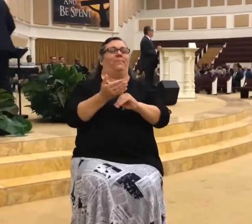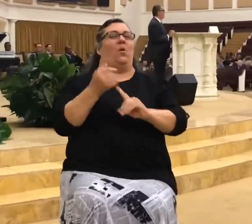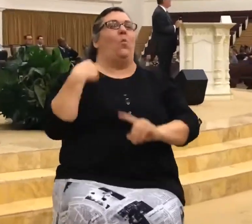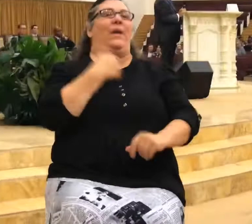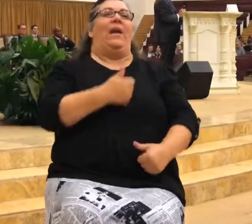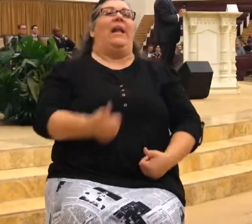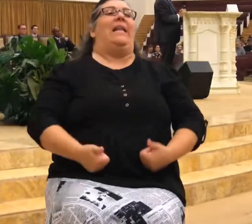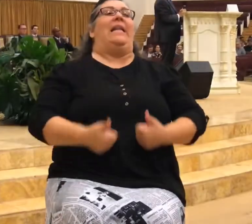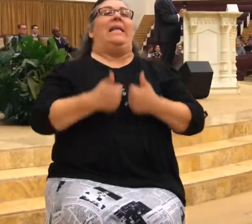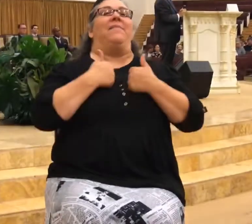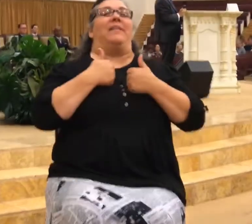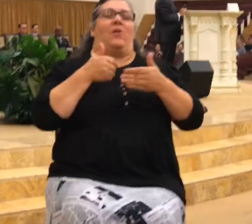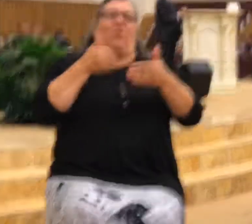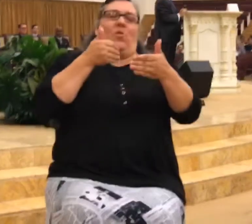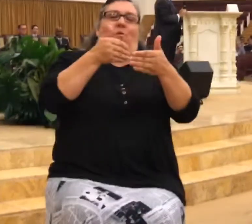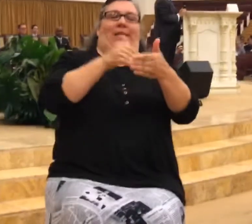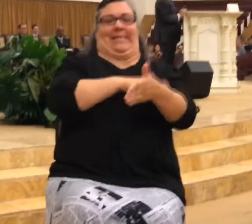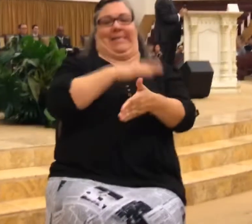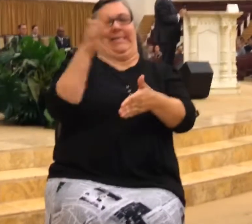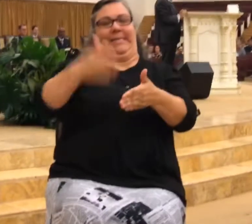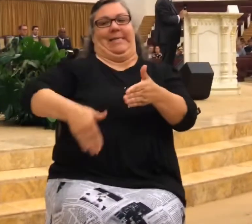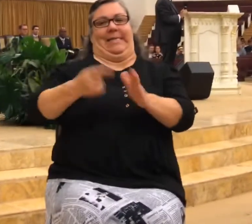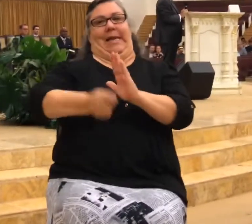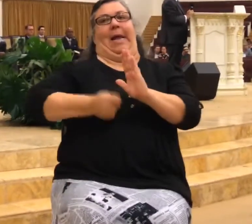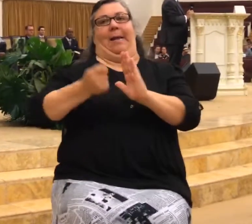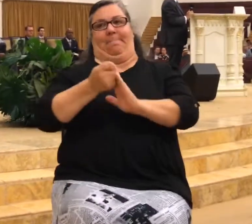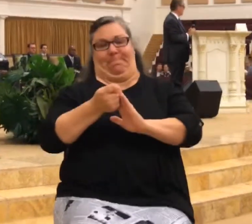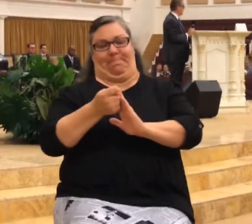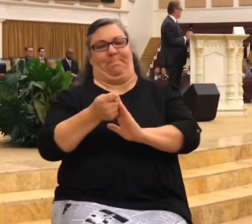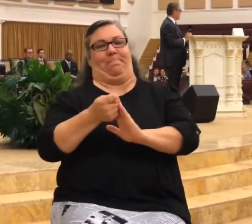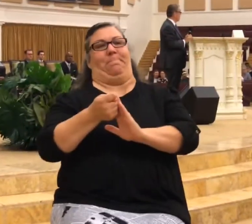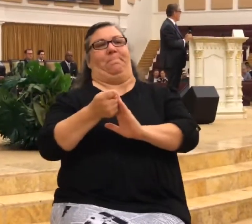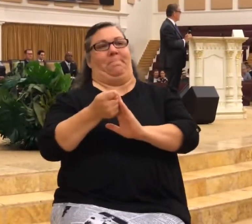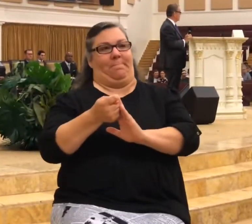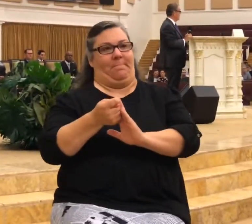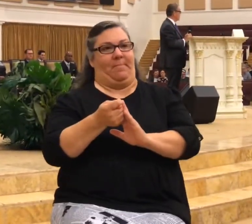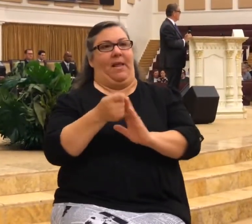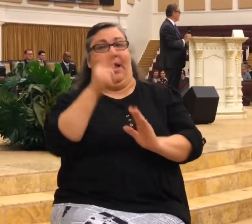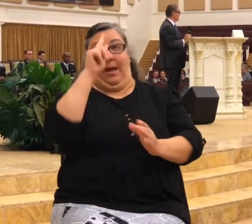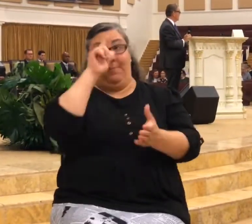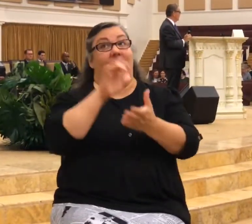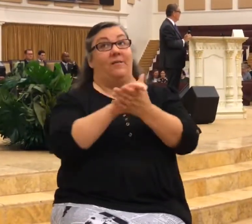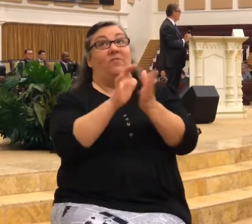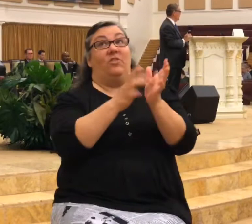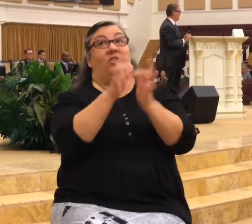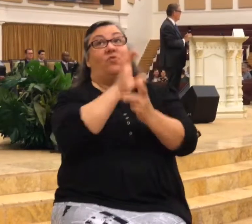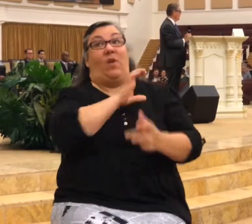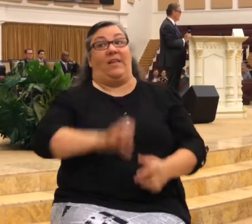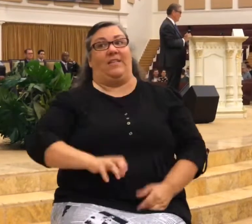the time of the end. I believe that Jesus Christ is coming soon.